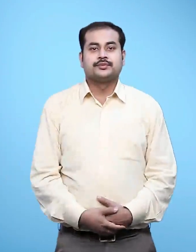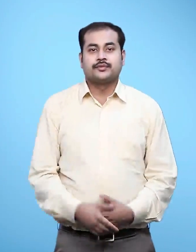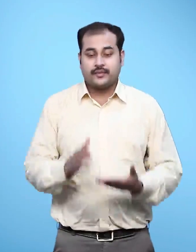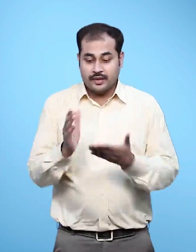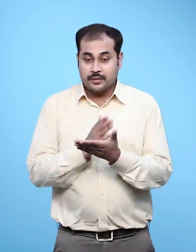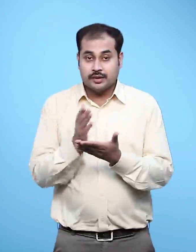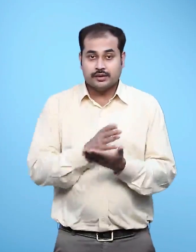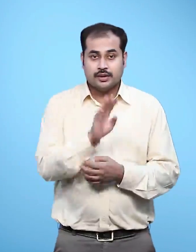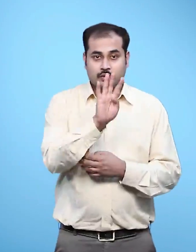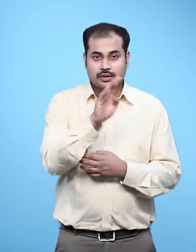Page 47